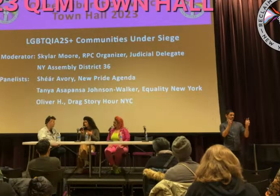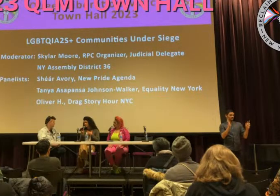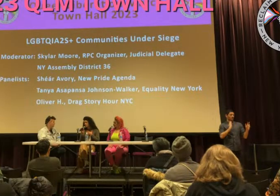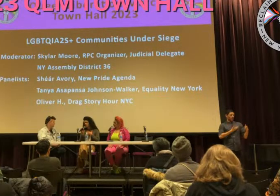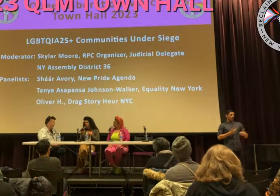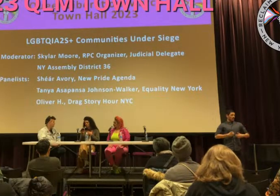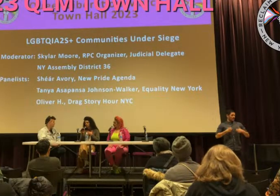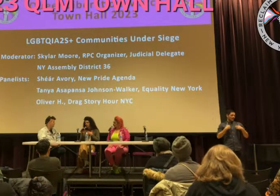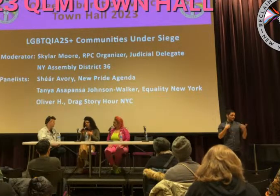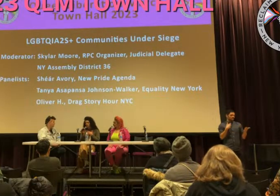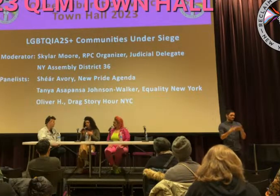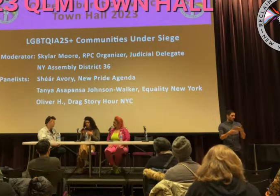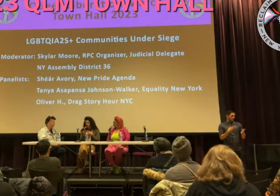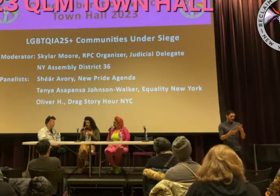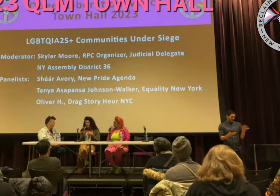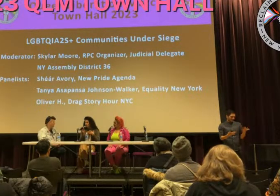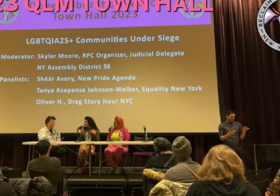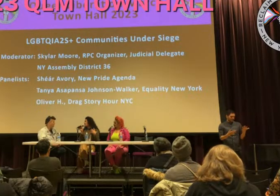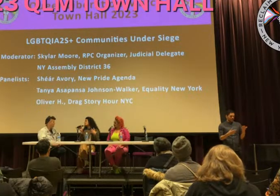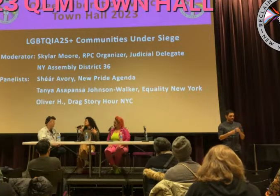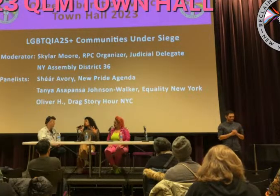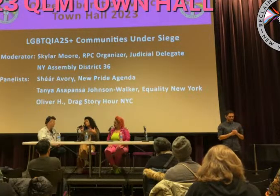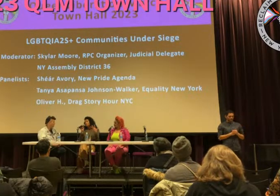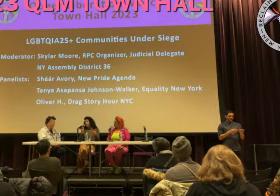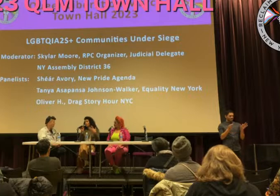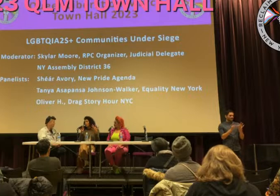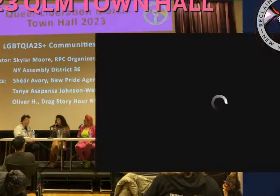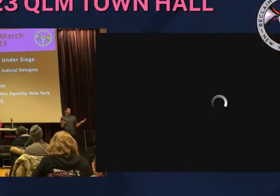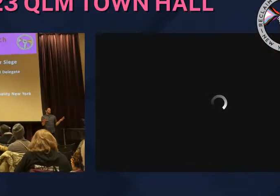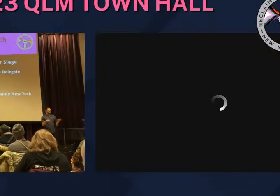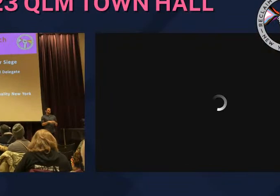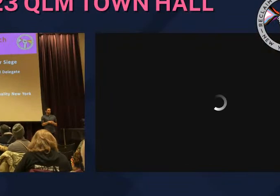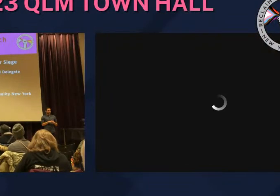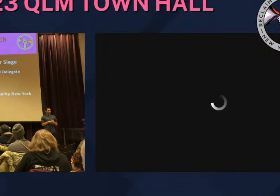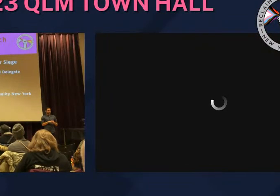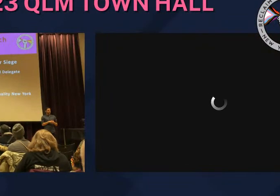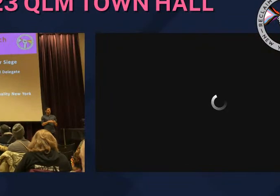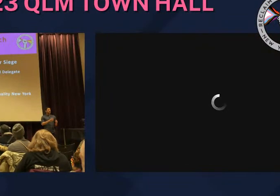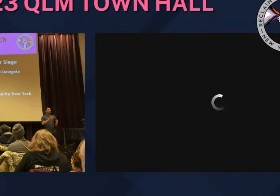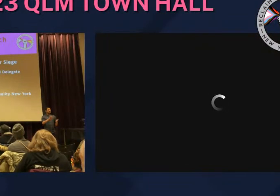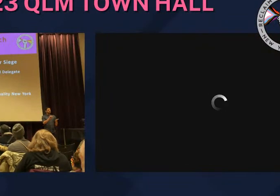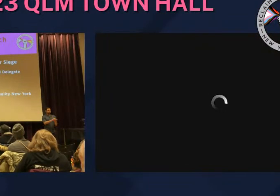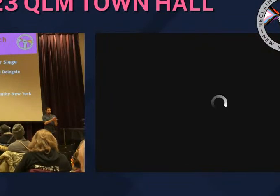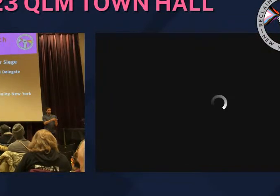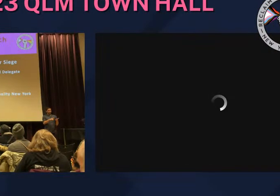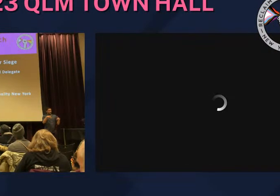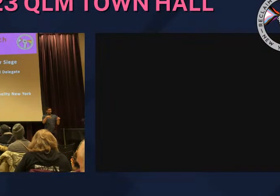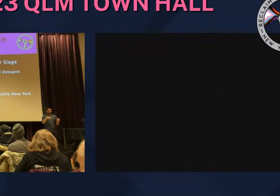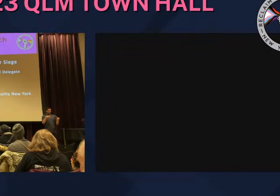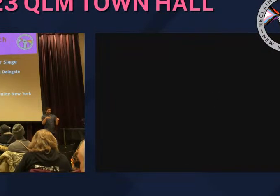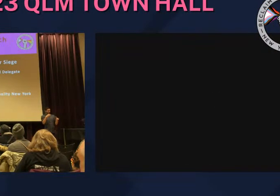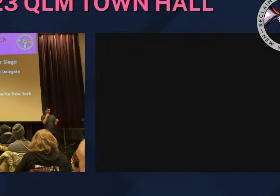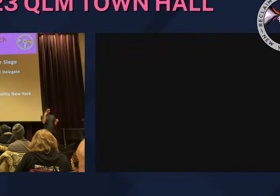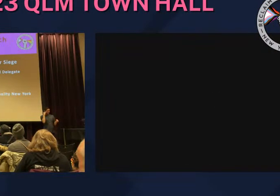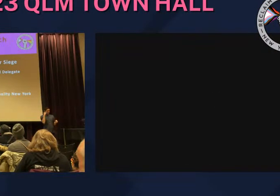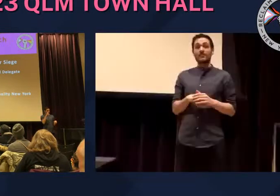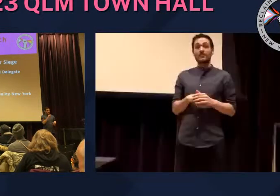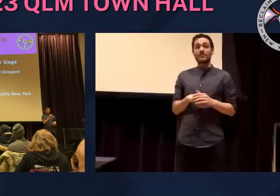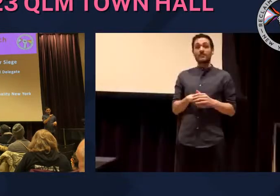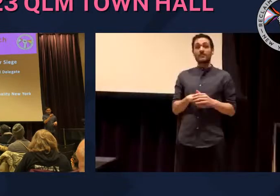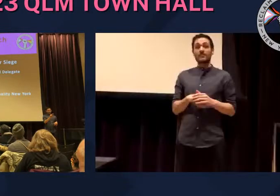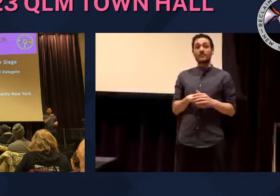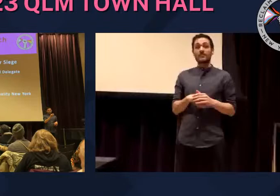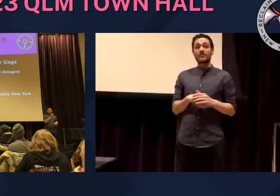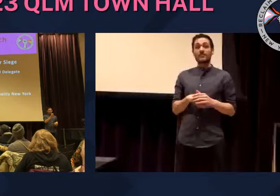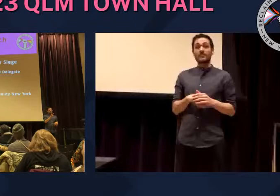worth living for. New York, the home of Stonewall, has always fought back against that